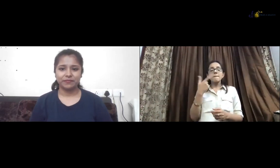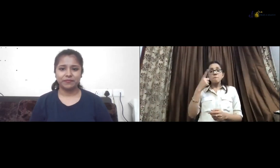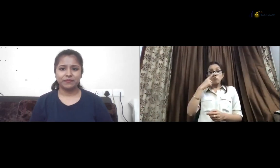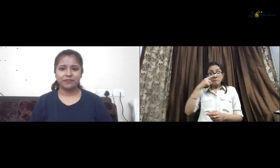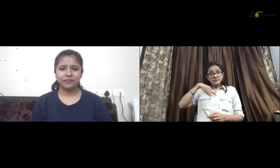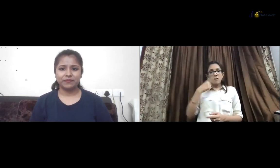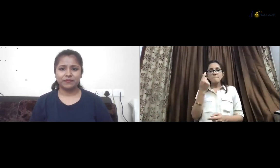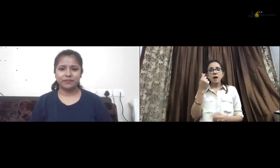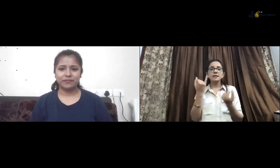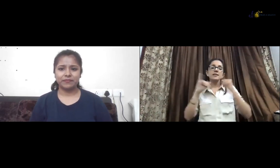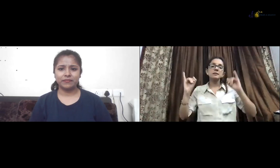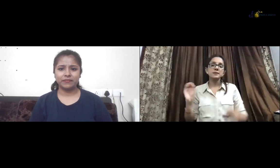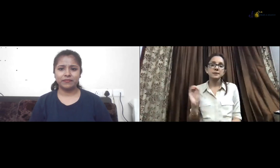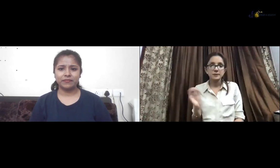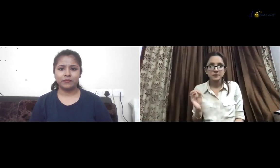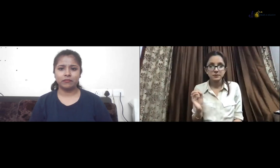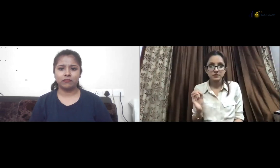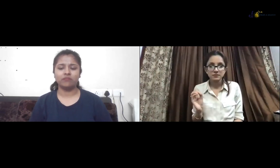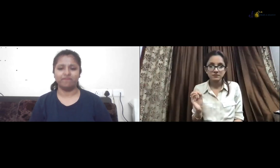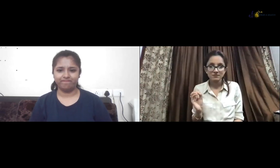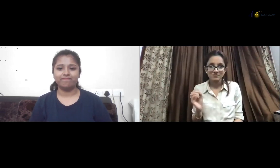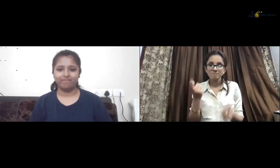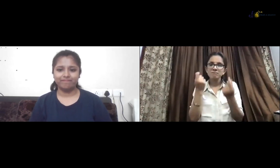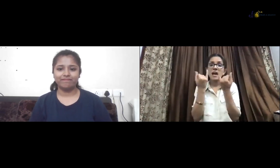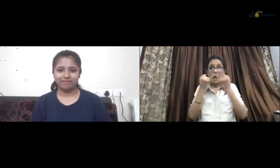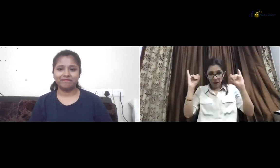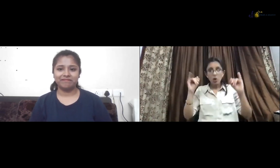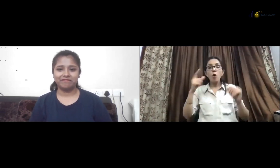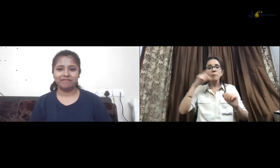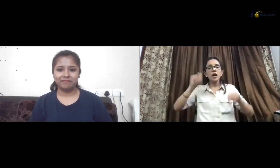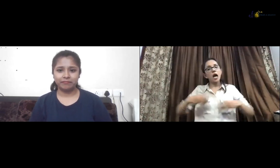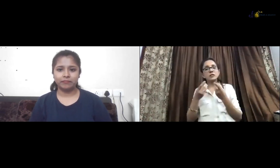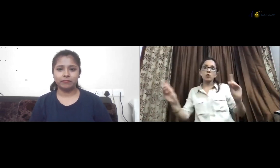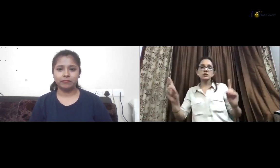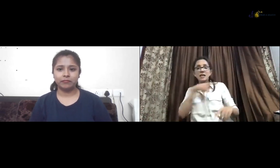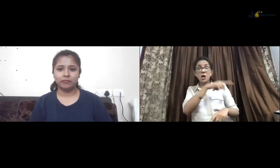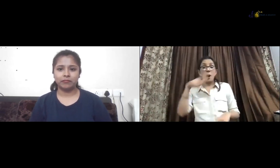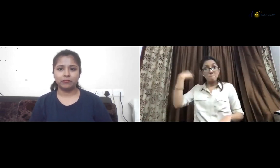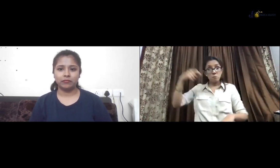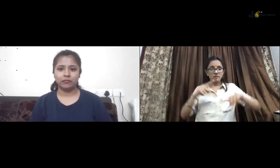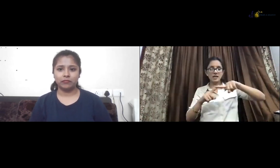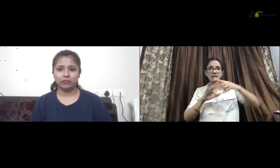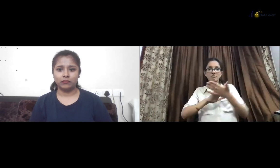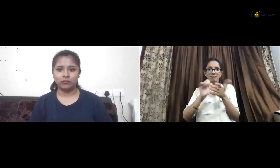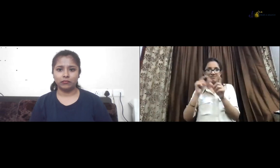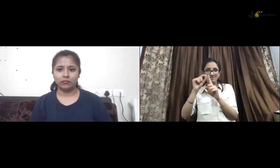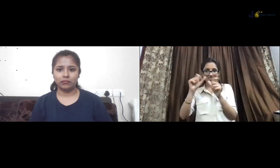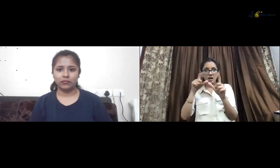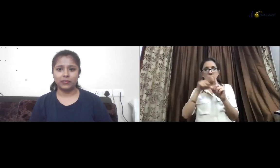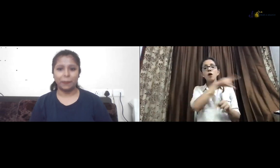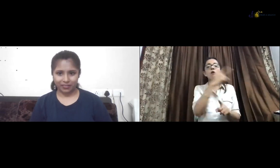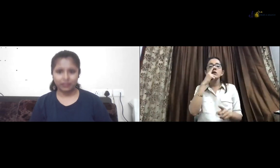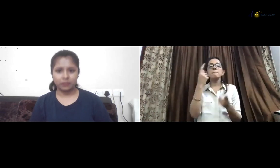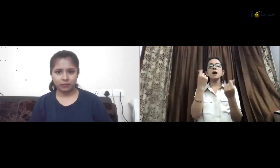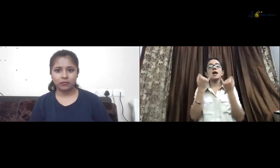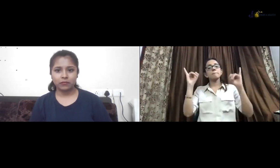there. For example, being a woman, we are not financial independent. If we are financial independent,